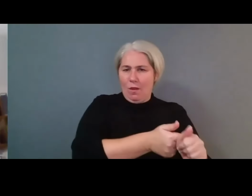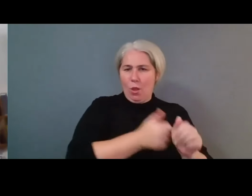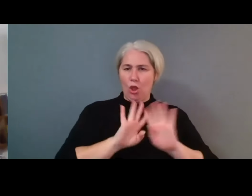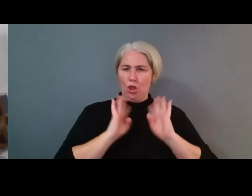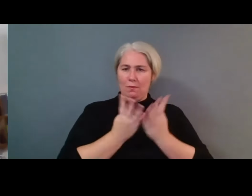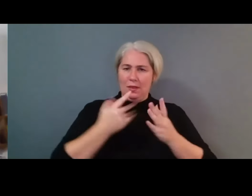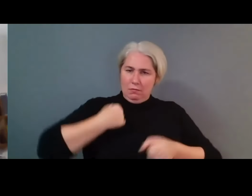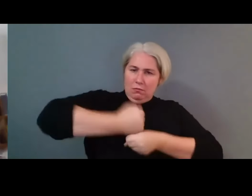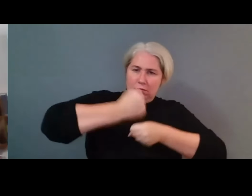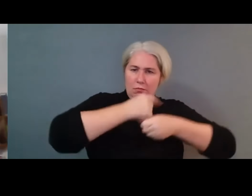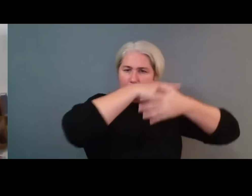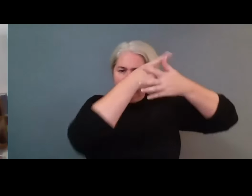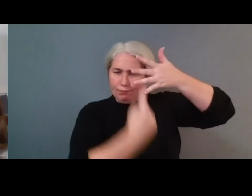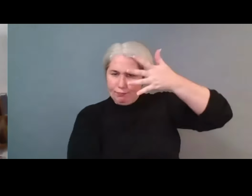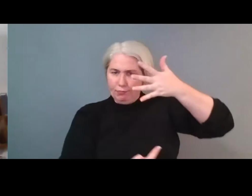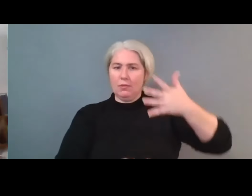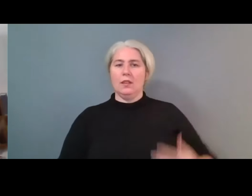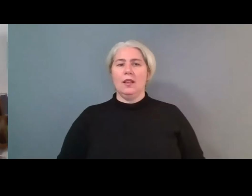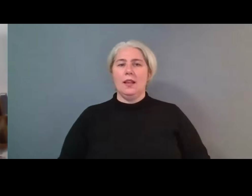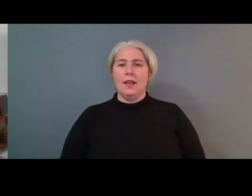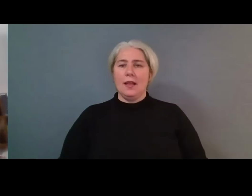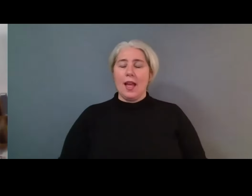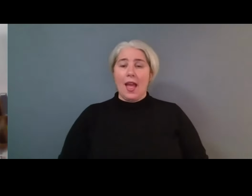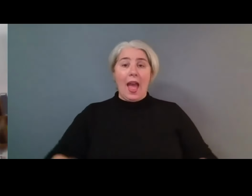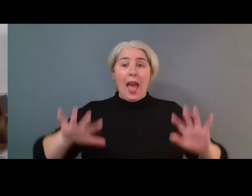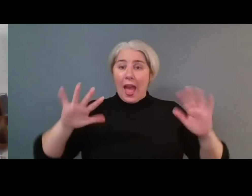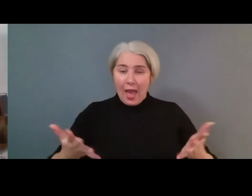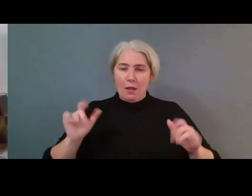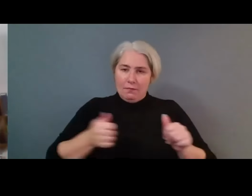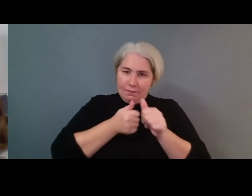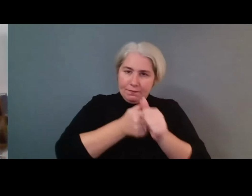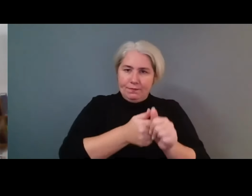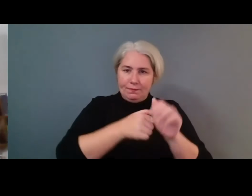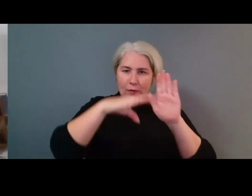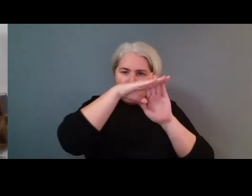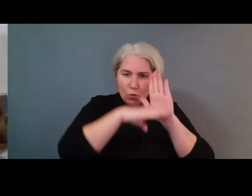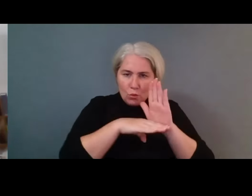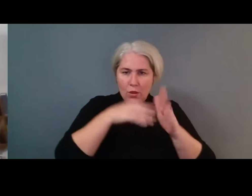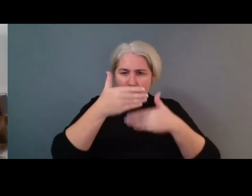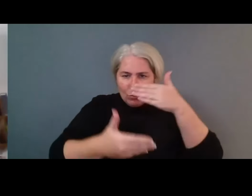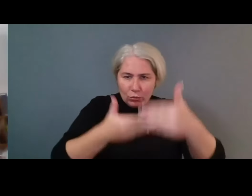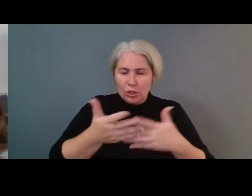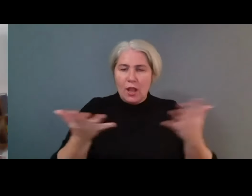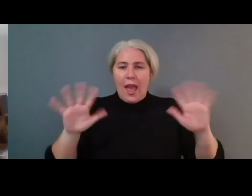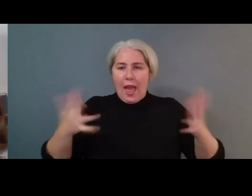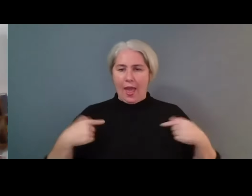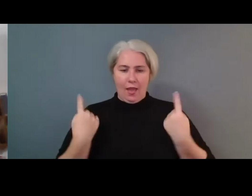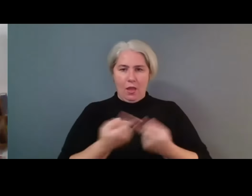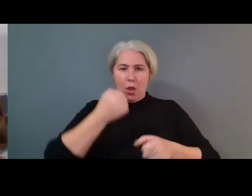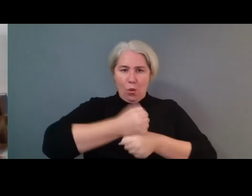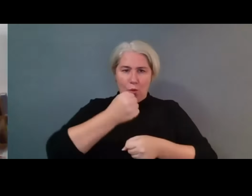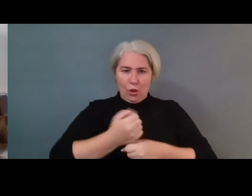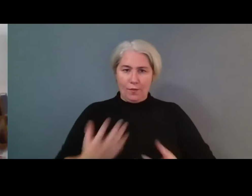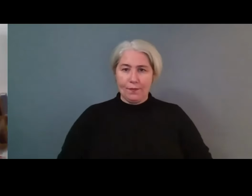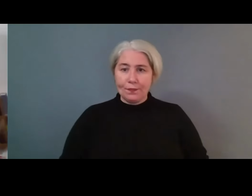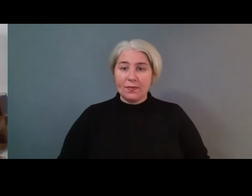And the most important of these is the rules of procedures and working methods. And these can be found also on